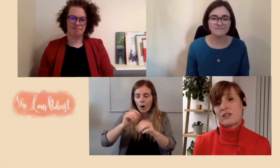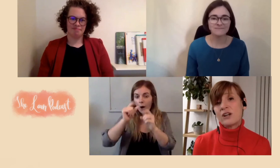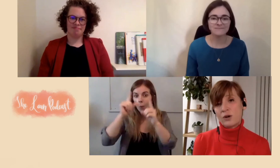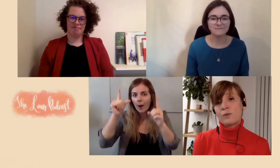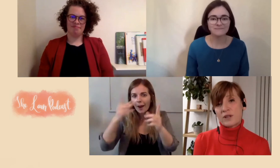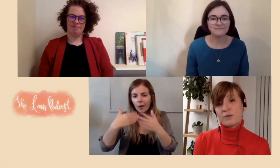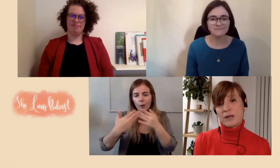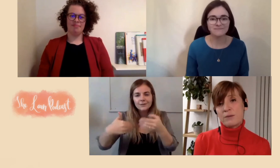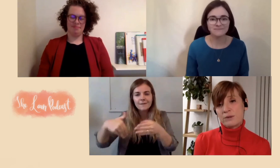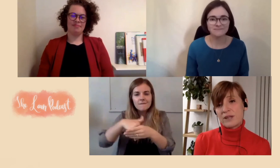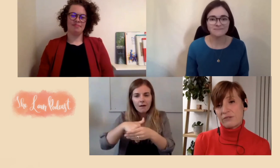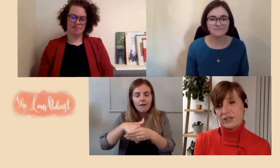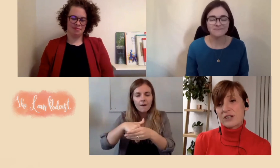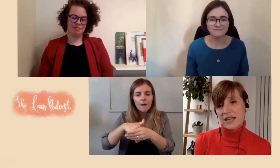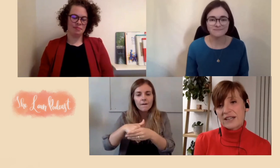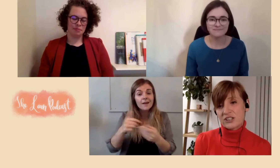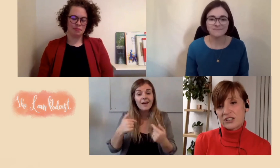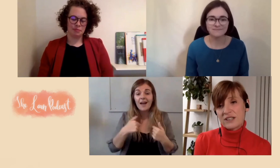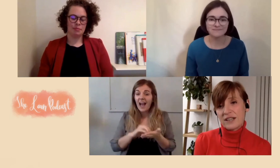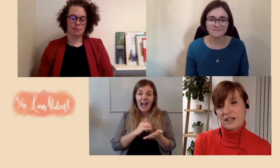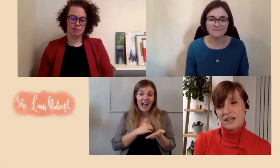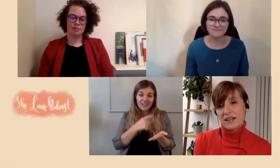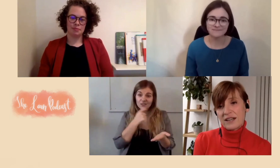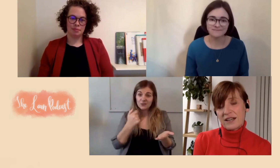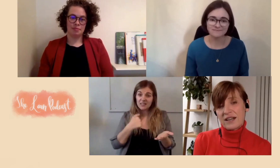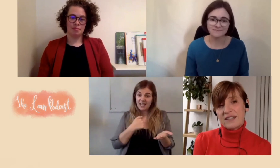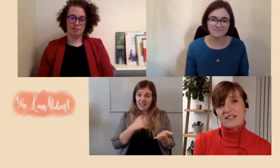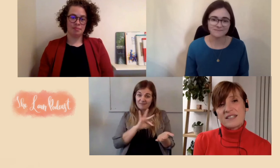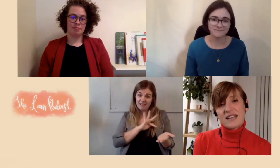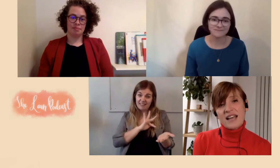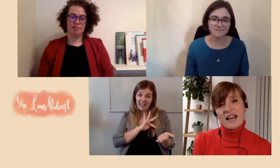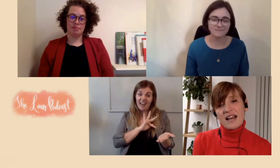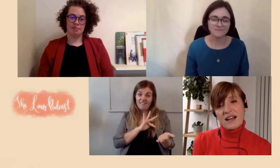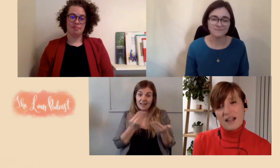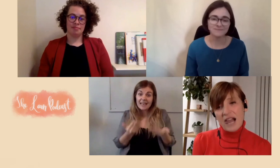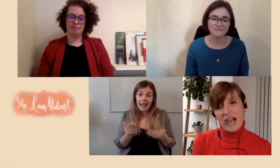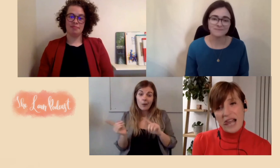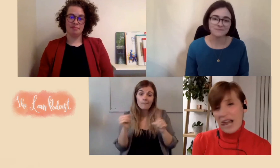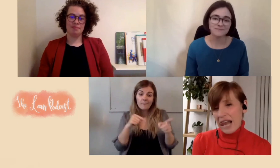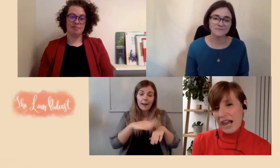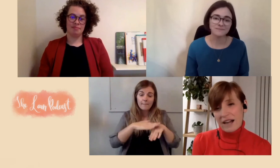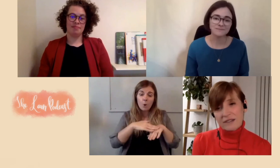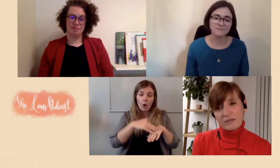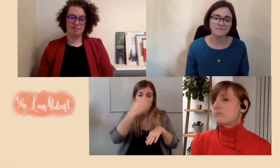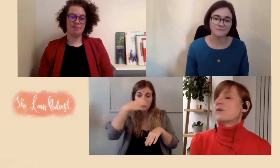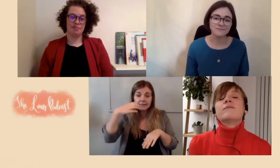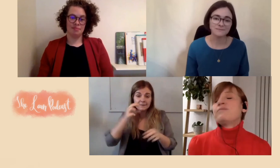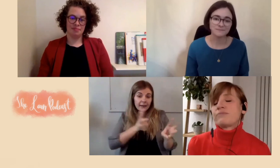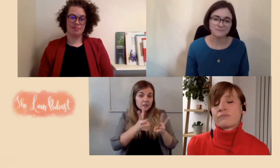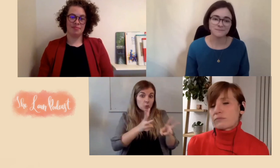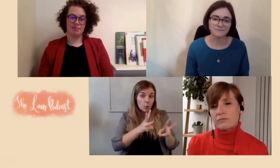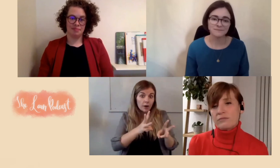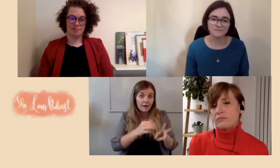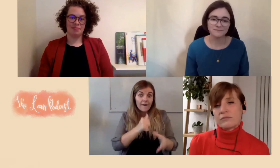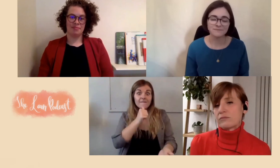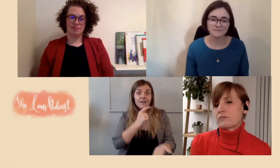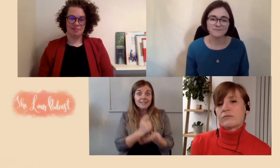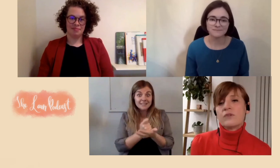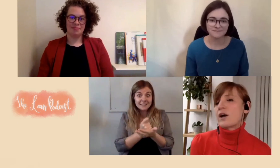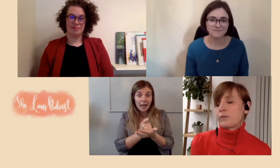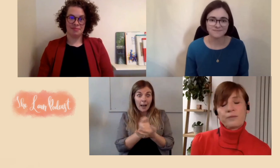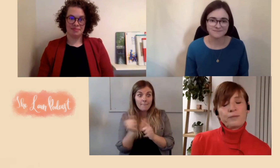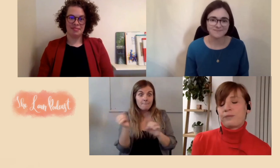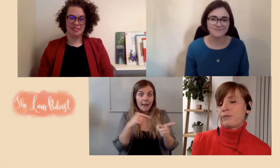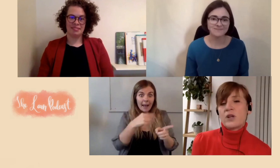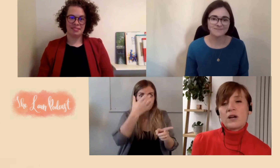gone back to doing more face-to-face work, and the first time I started going back to it, I was like, I just had to hug people, and I couldn't because we had to stay 2 meters apart.